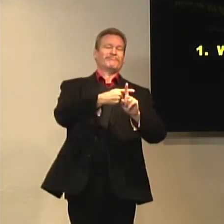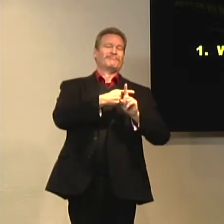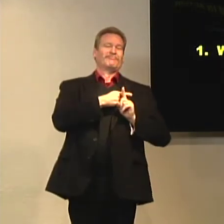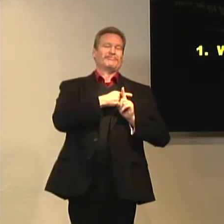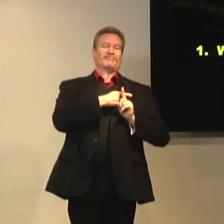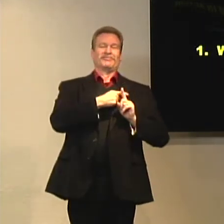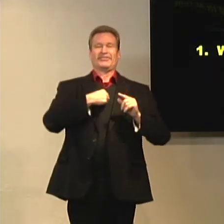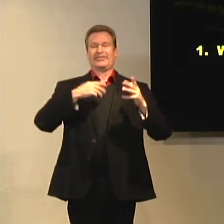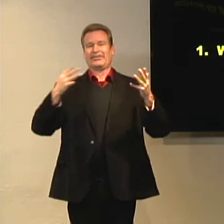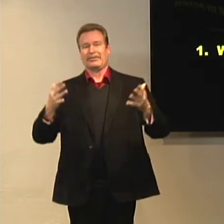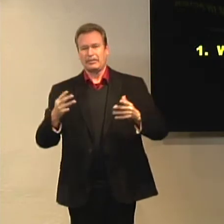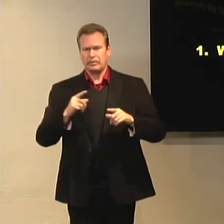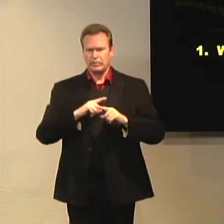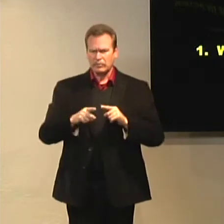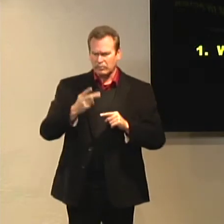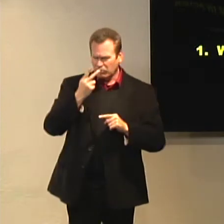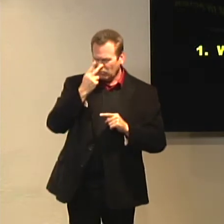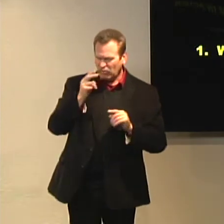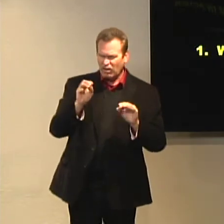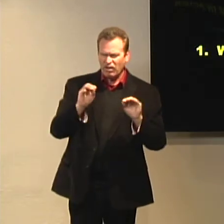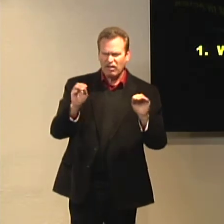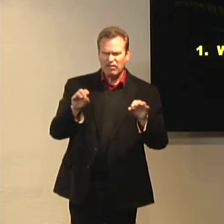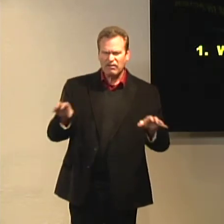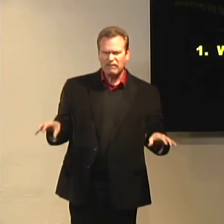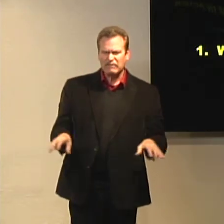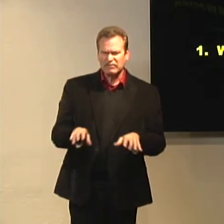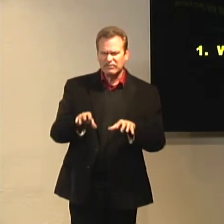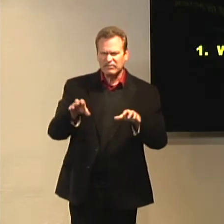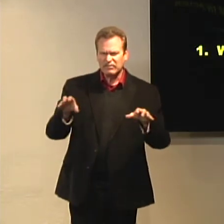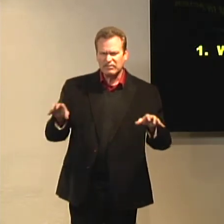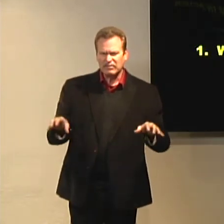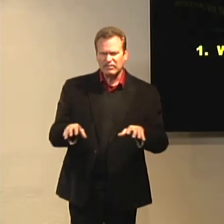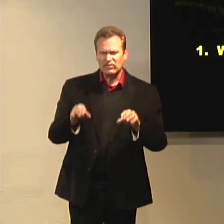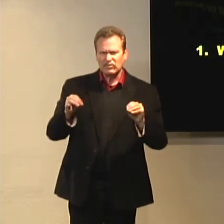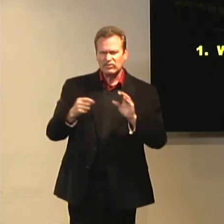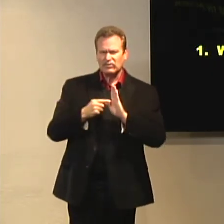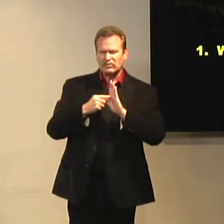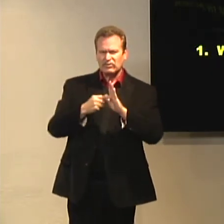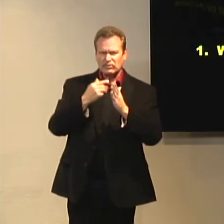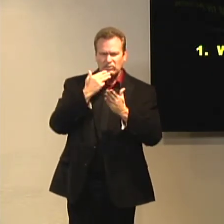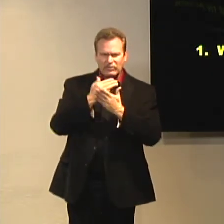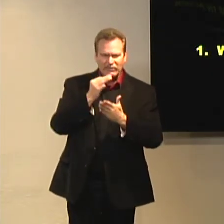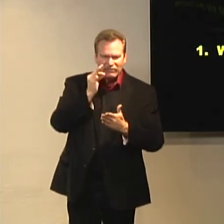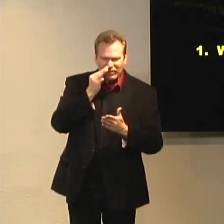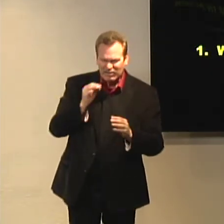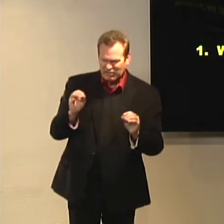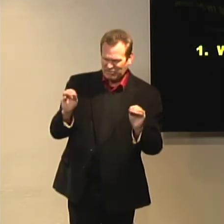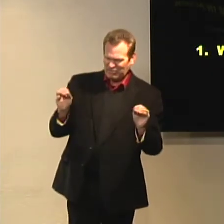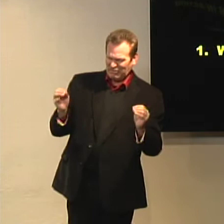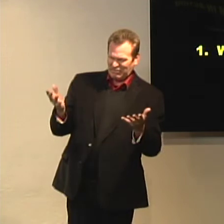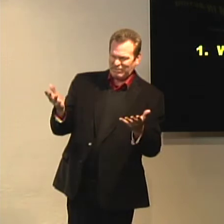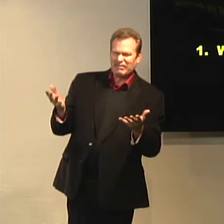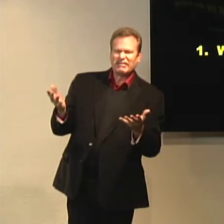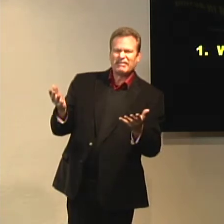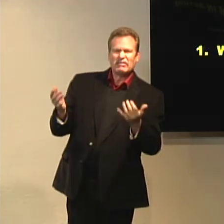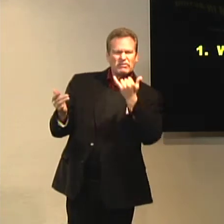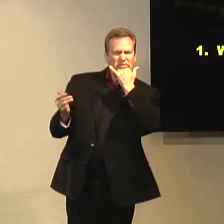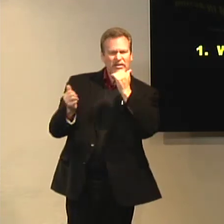I got saved. I'm a follower. But they don't do any action that show that there's no good fruit in their